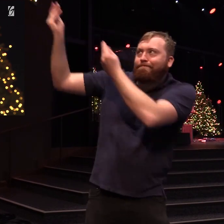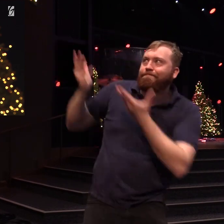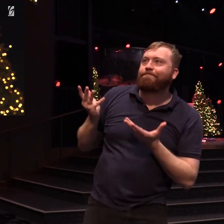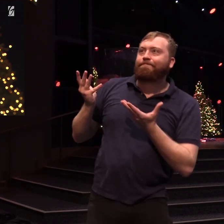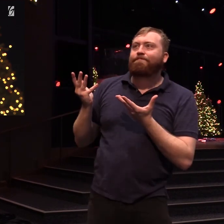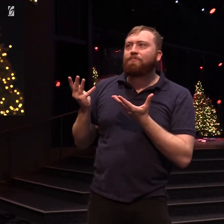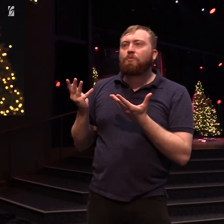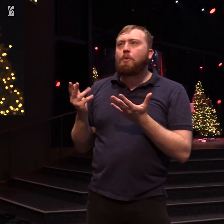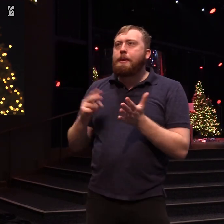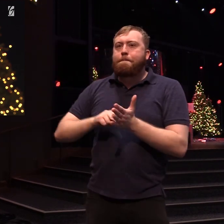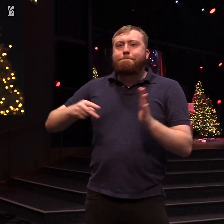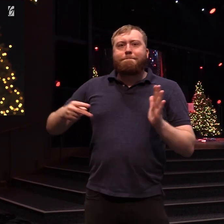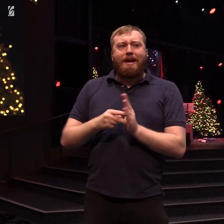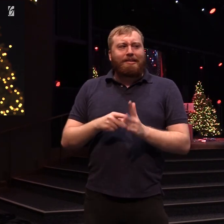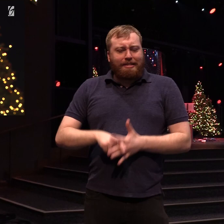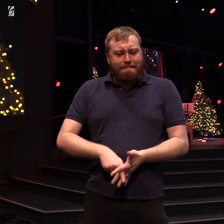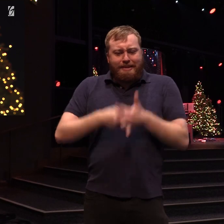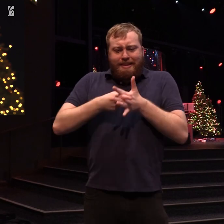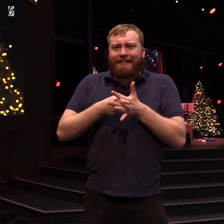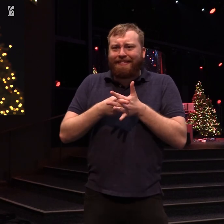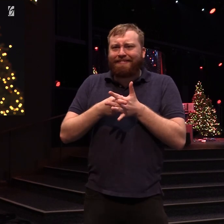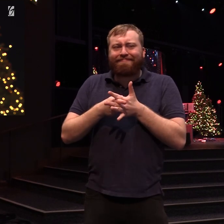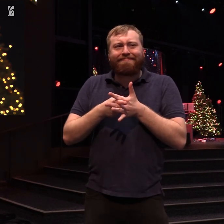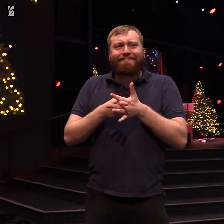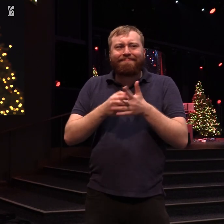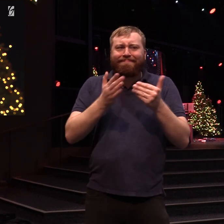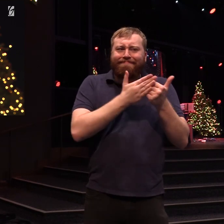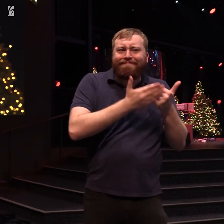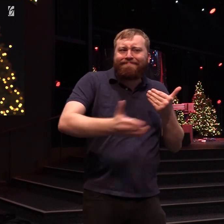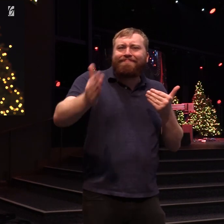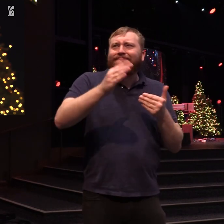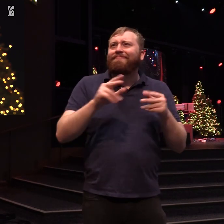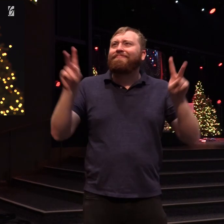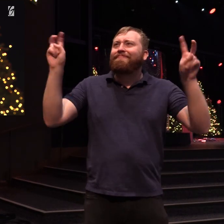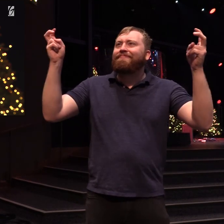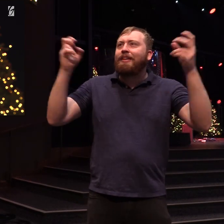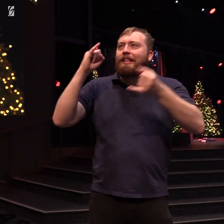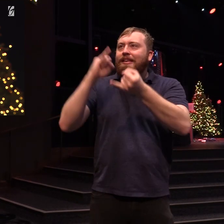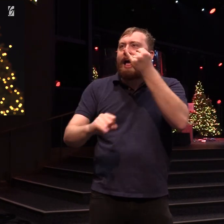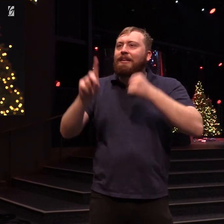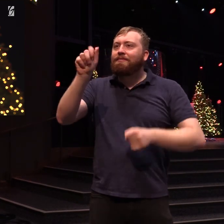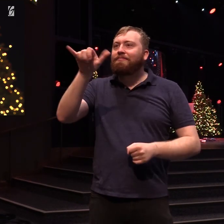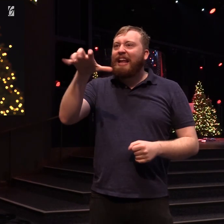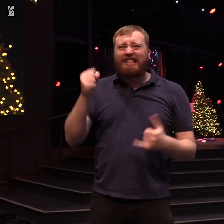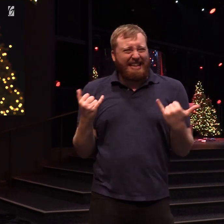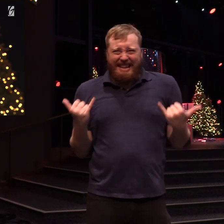inauguration of the last days. Friends, we are in the